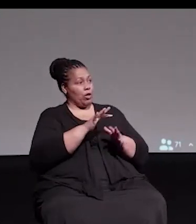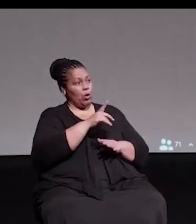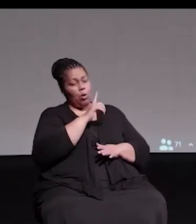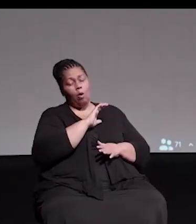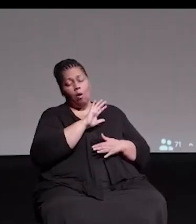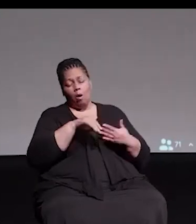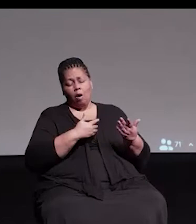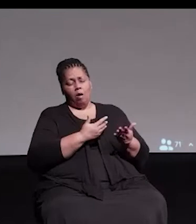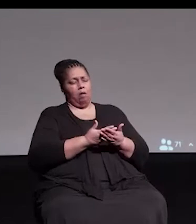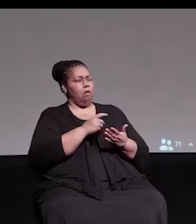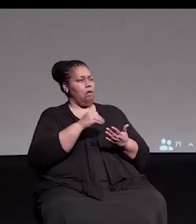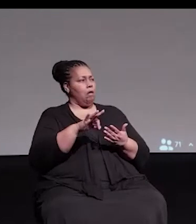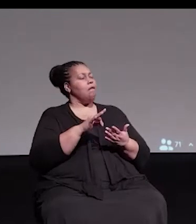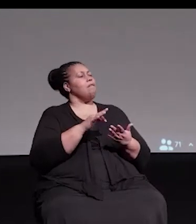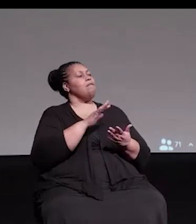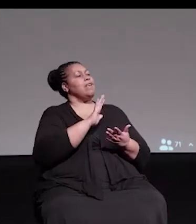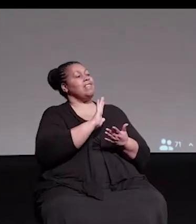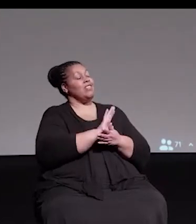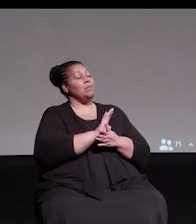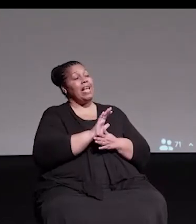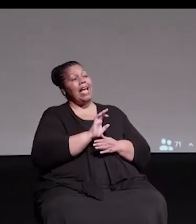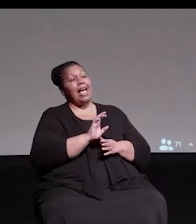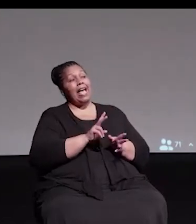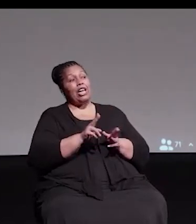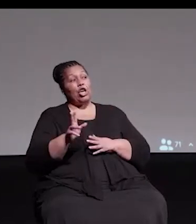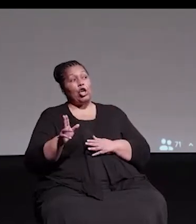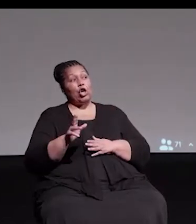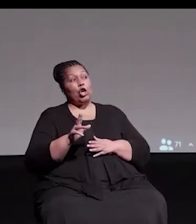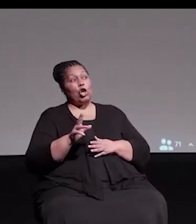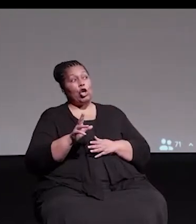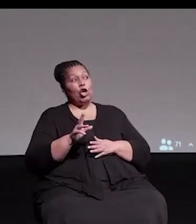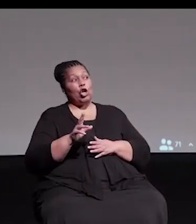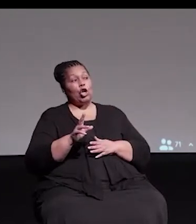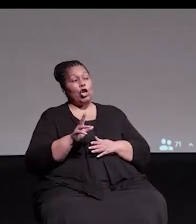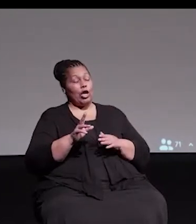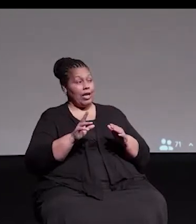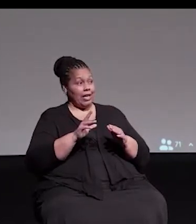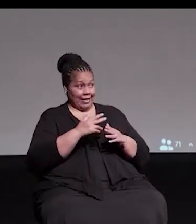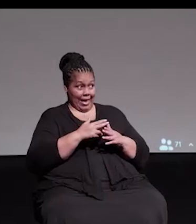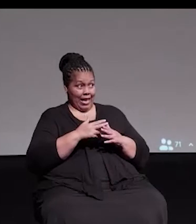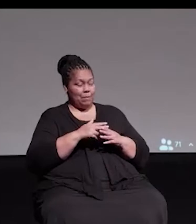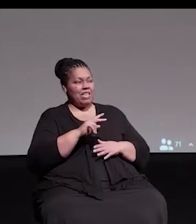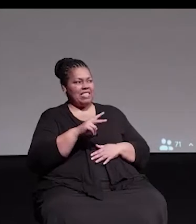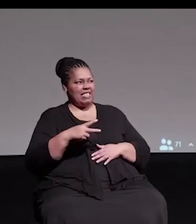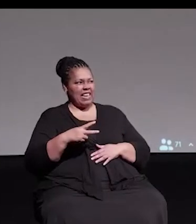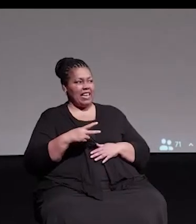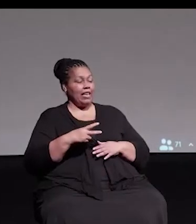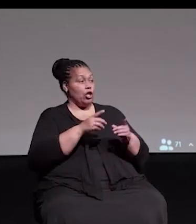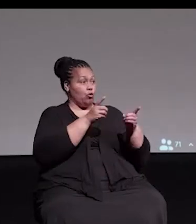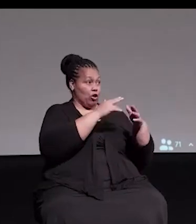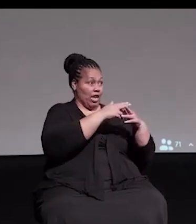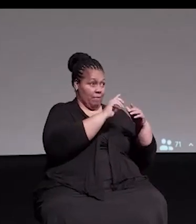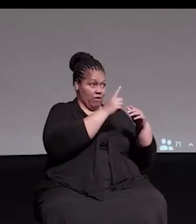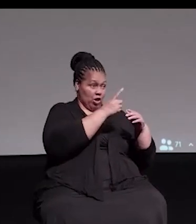the editor credit comes second. After director, editor is second. That's another way that I think is